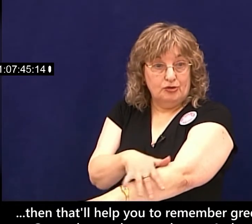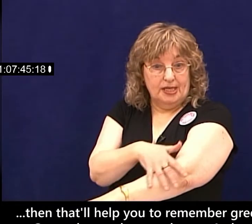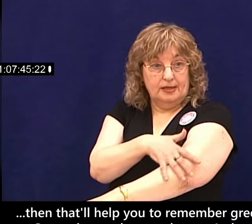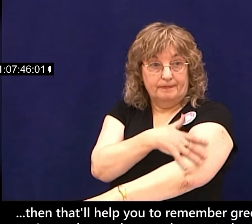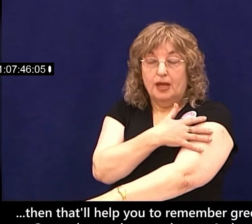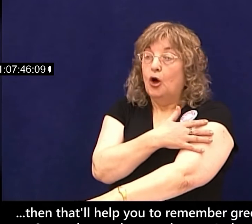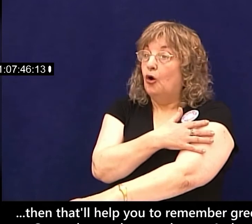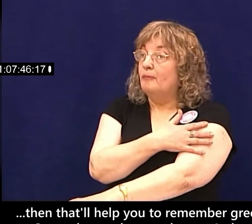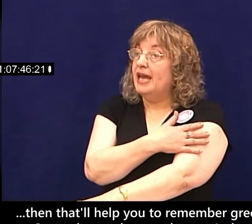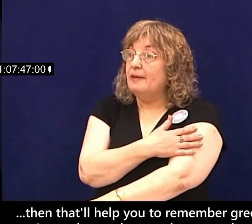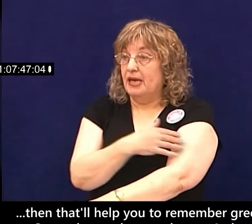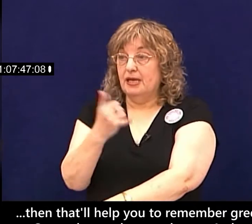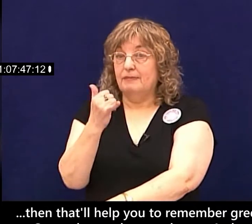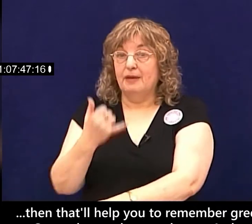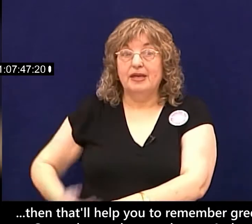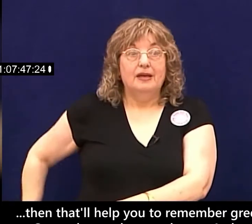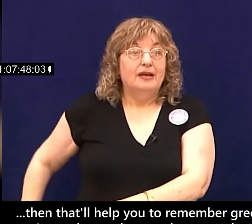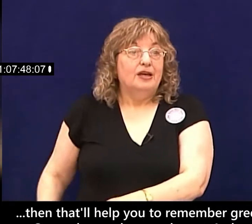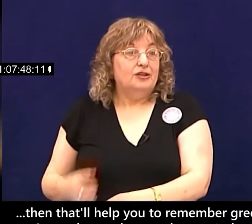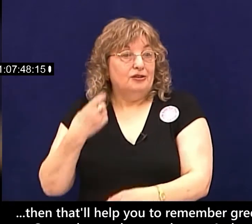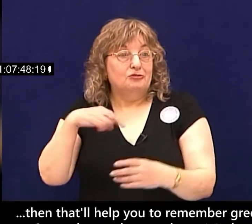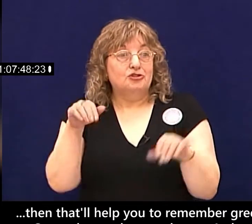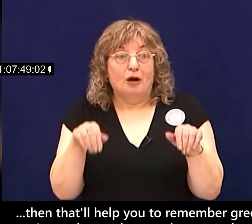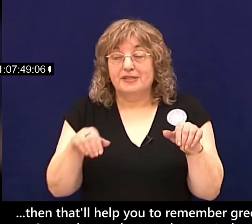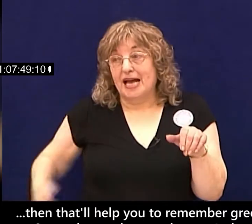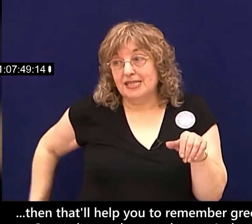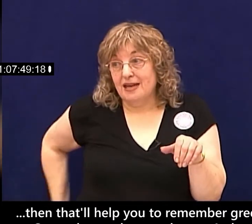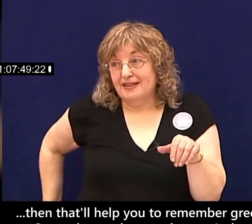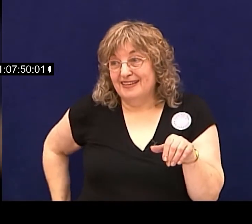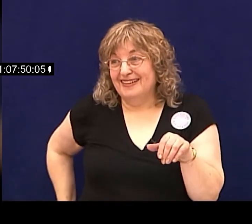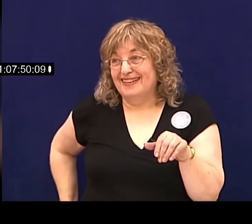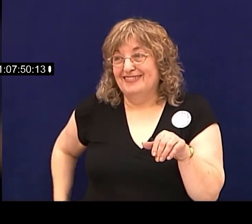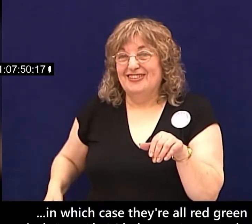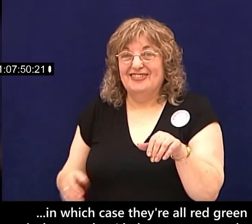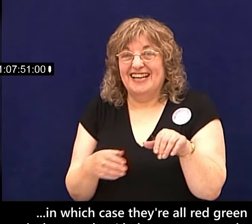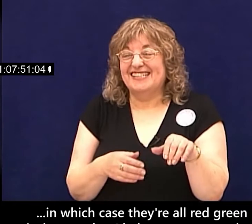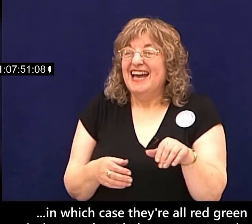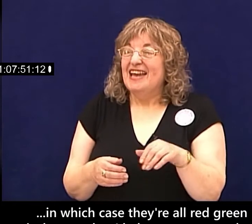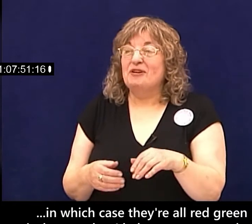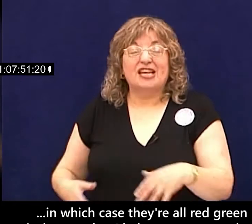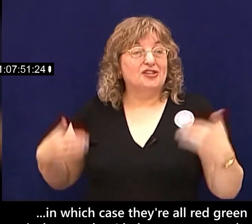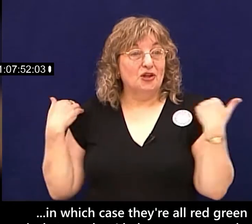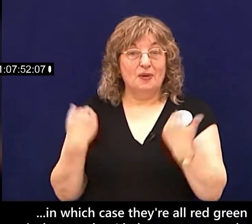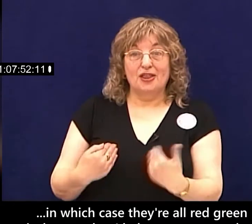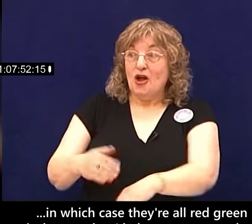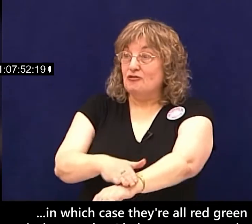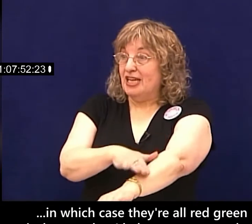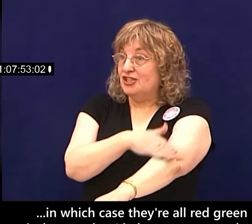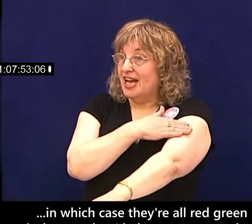green. Or maybe you shop at Asda, right? In which case they all wear green jackets,